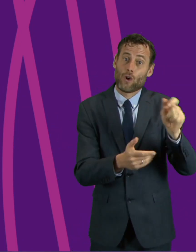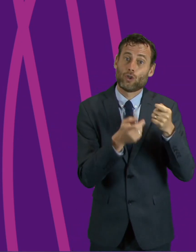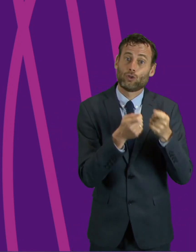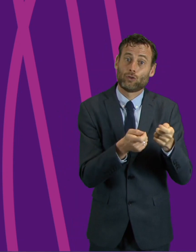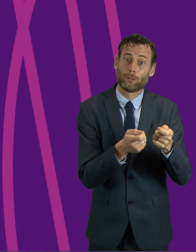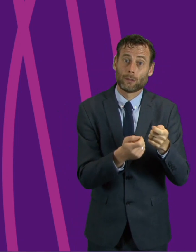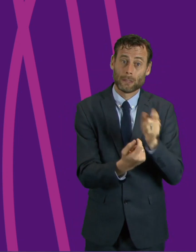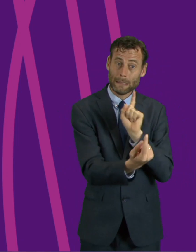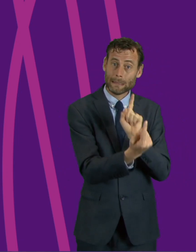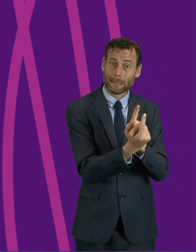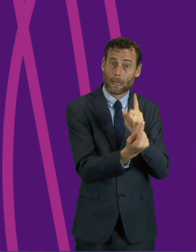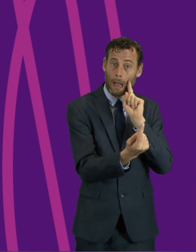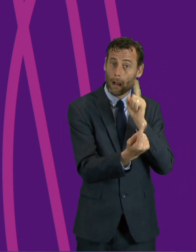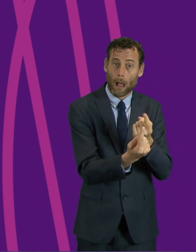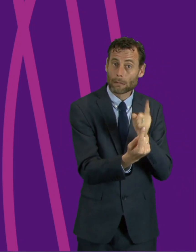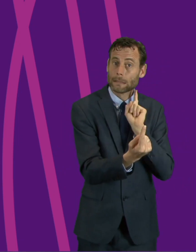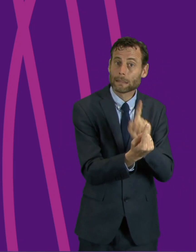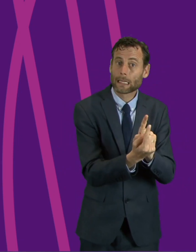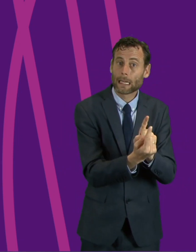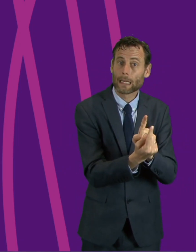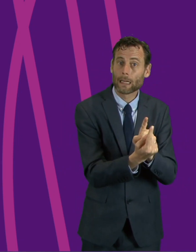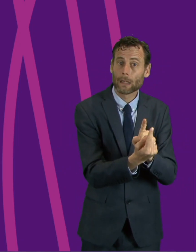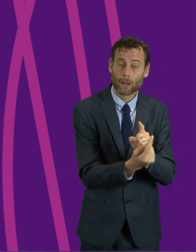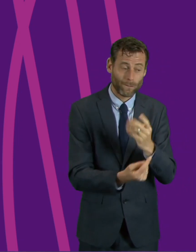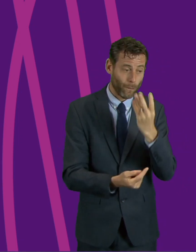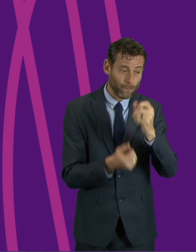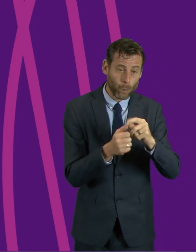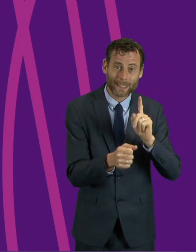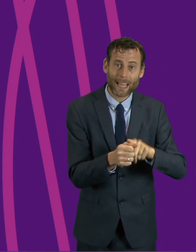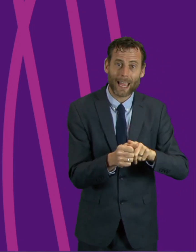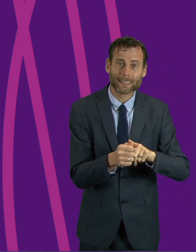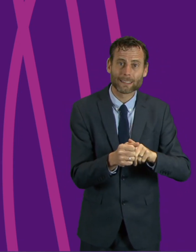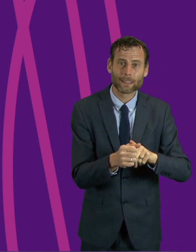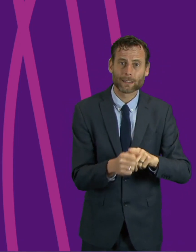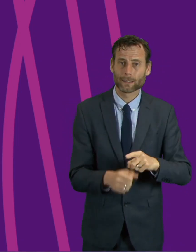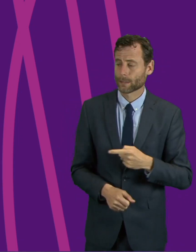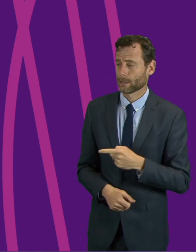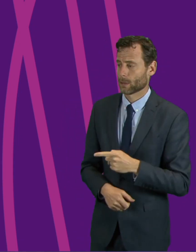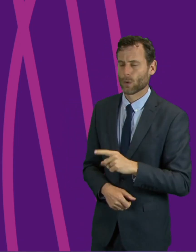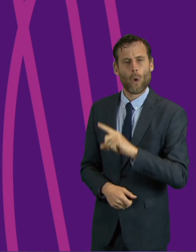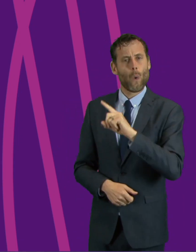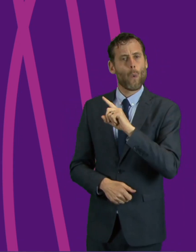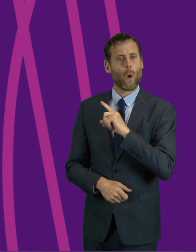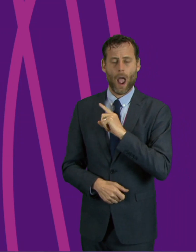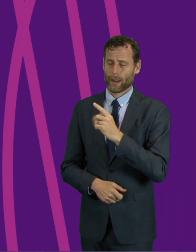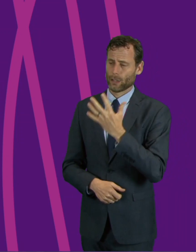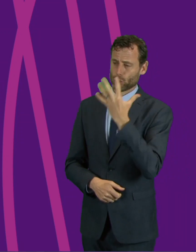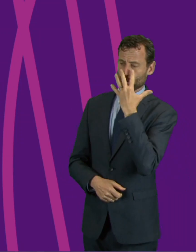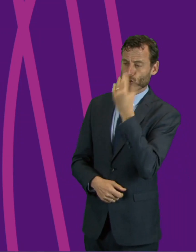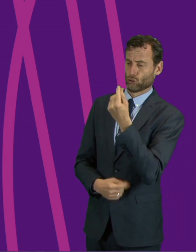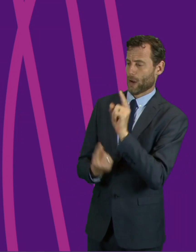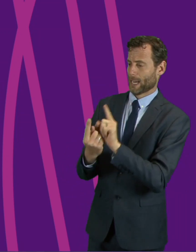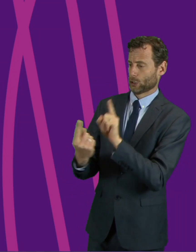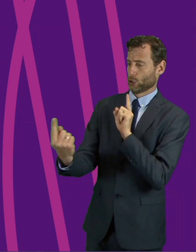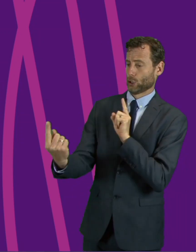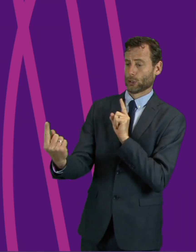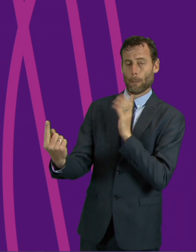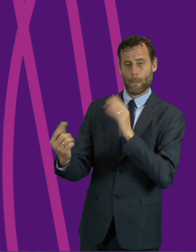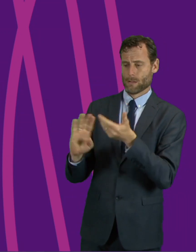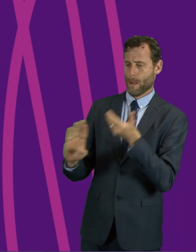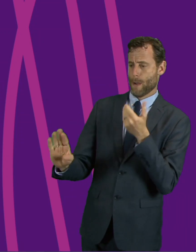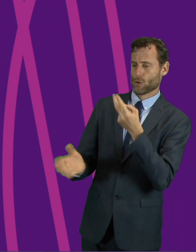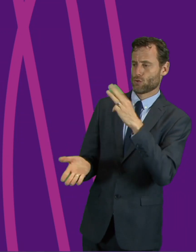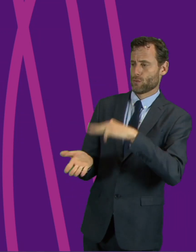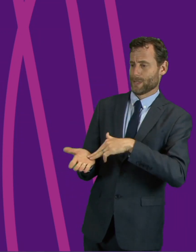think, rightly asked the question, why is he allowed to be 2 metres away from strangers in supermarkets, but not able to see